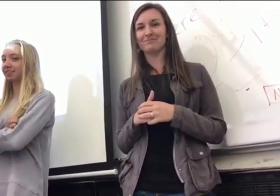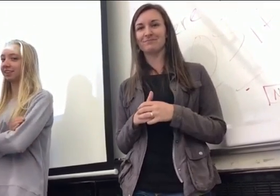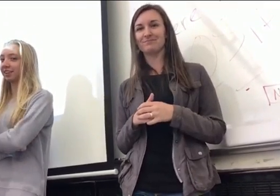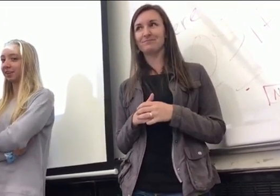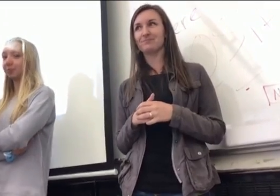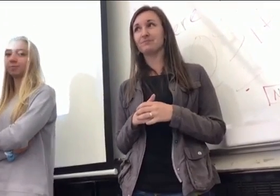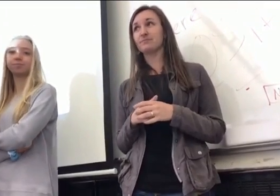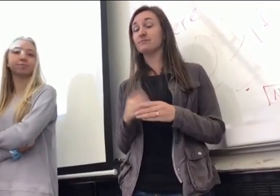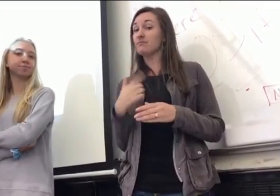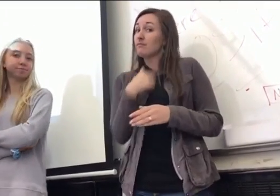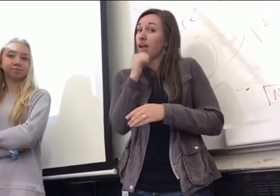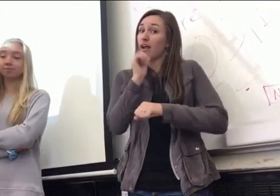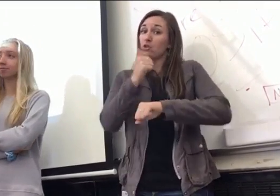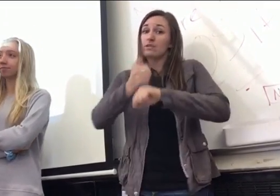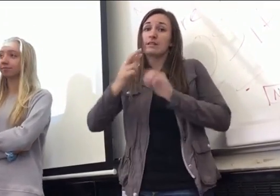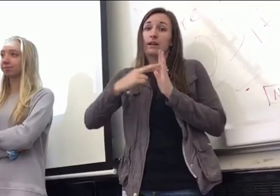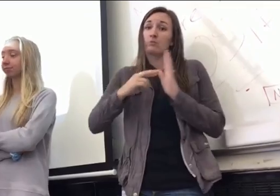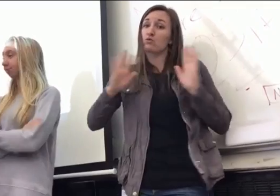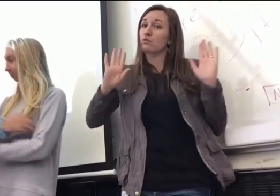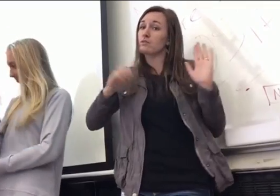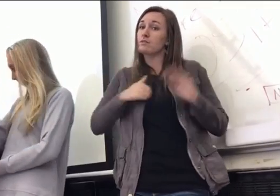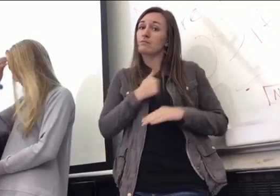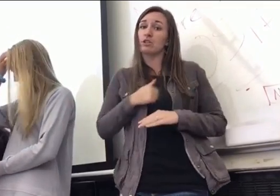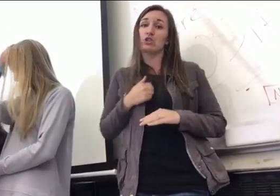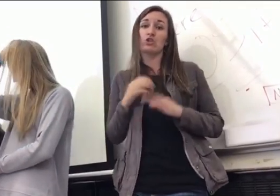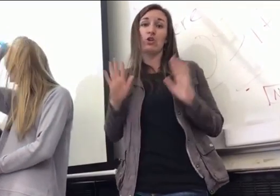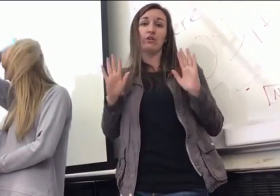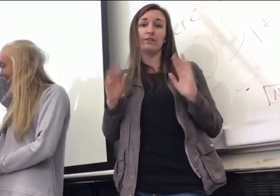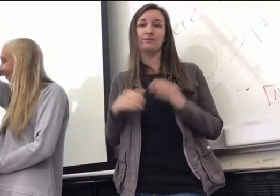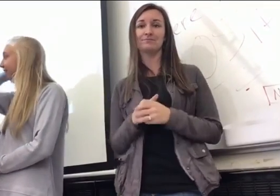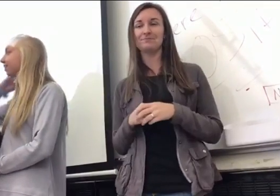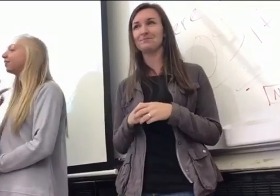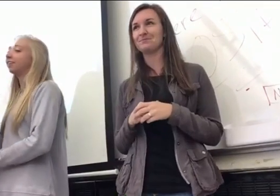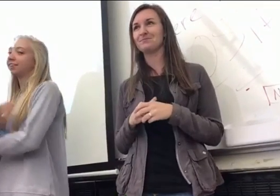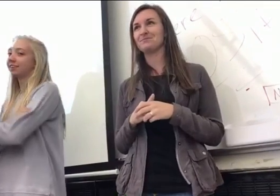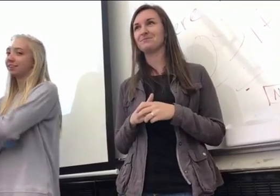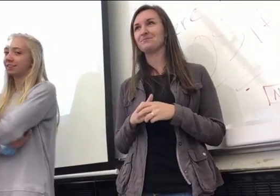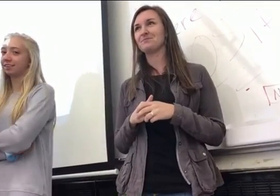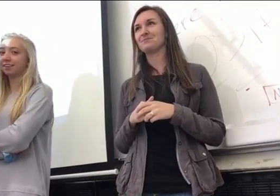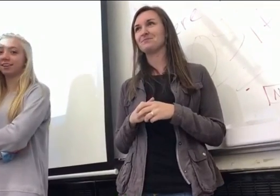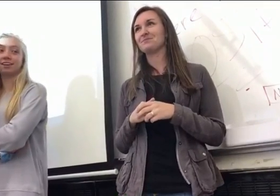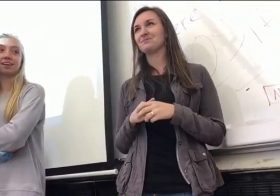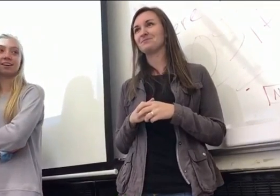I don't make the rules. I'm sorry. I don't think so. You are.